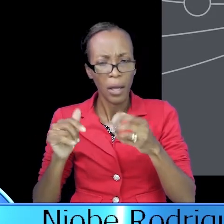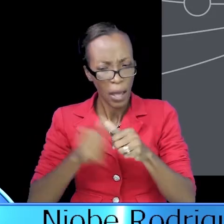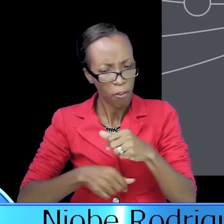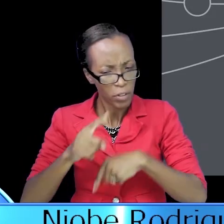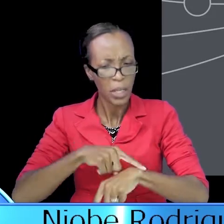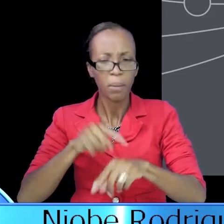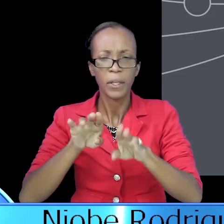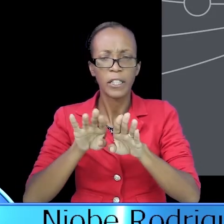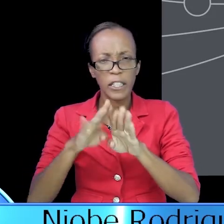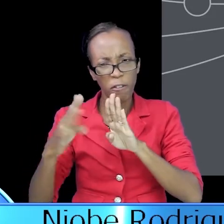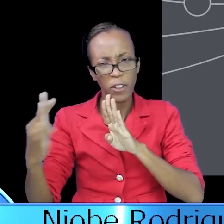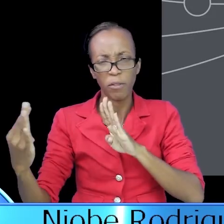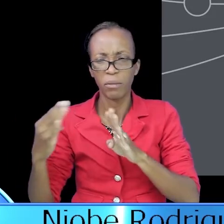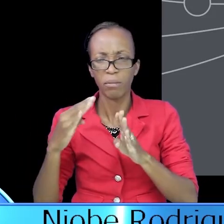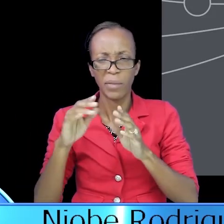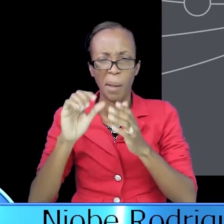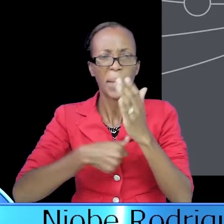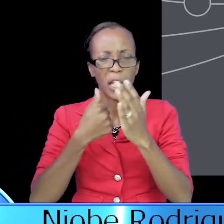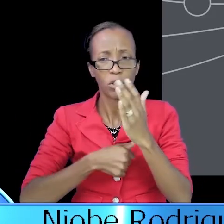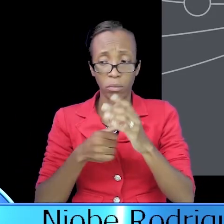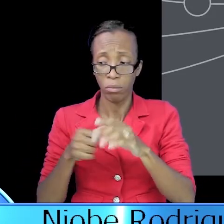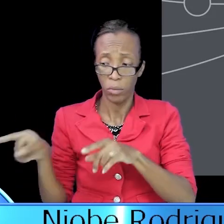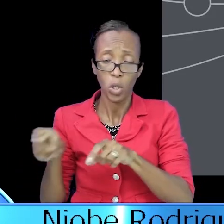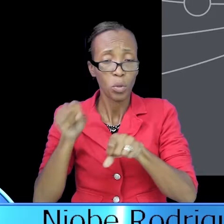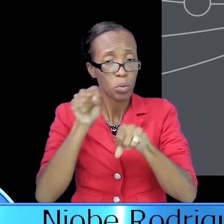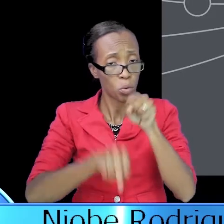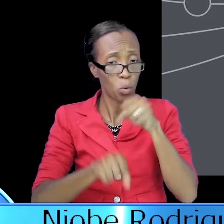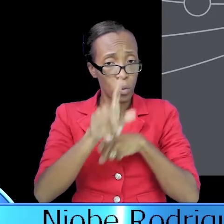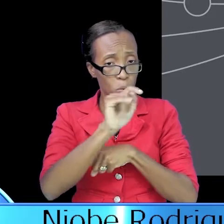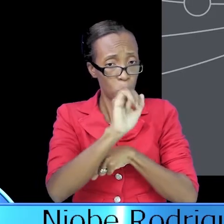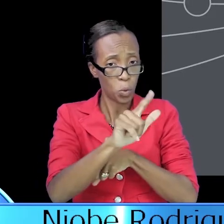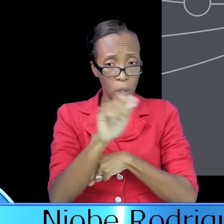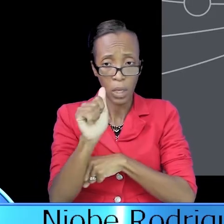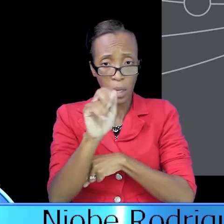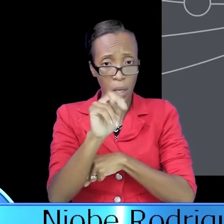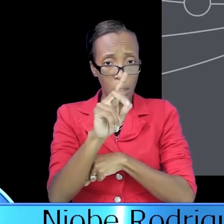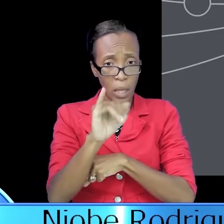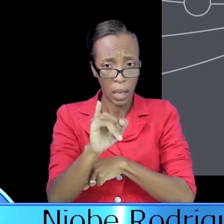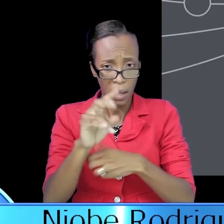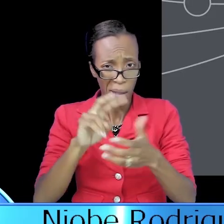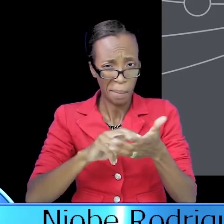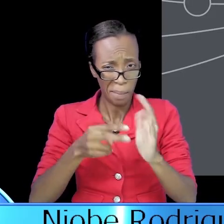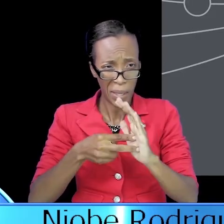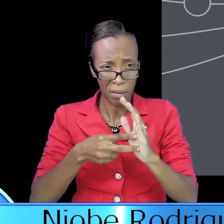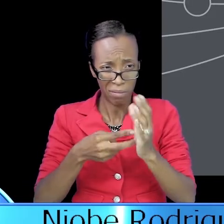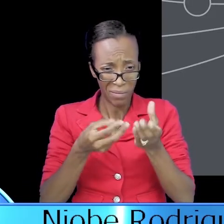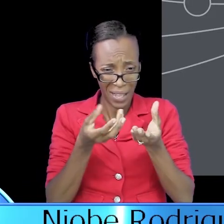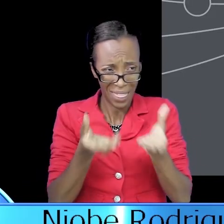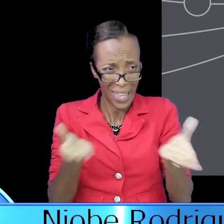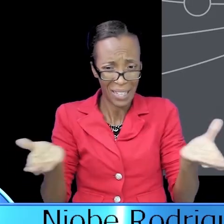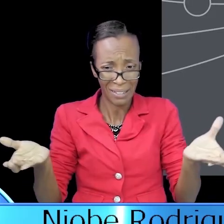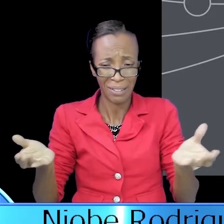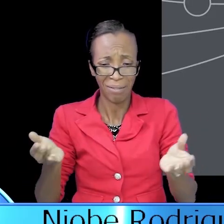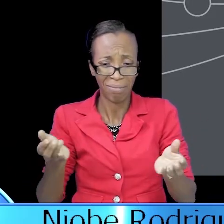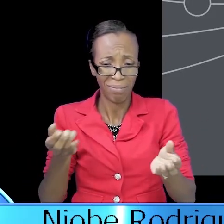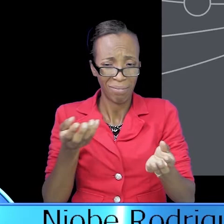and get your answers correct. And you get numerous times, but you'll get a different page each